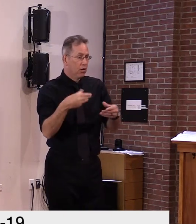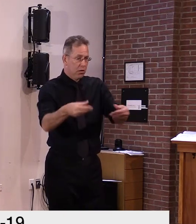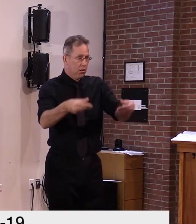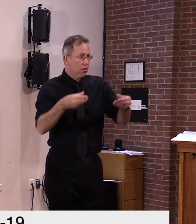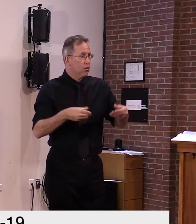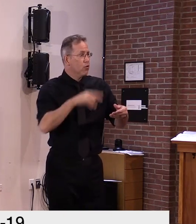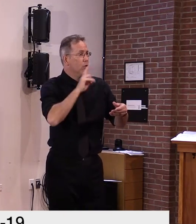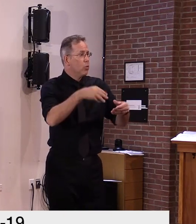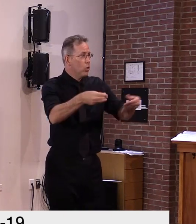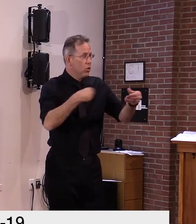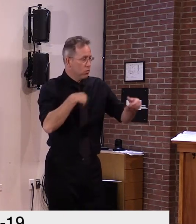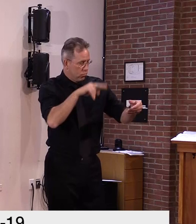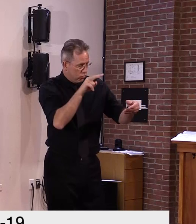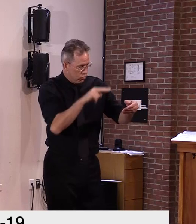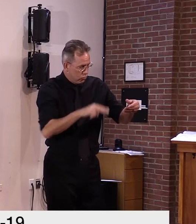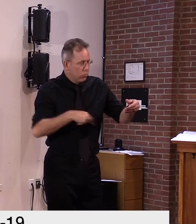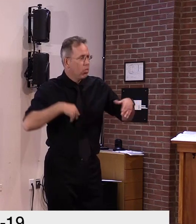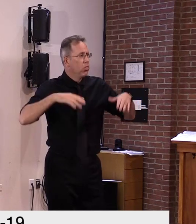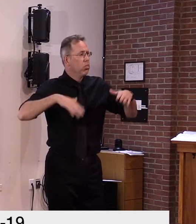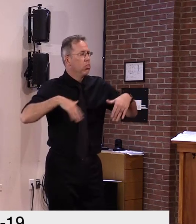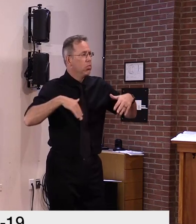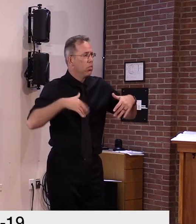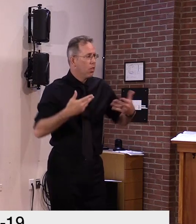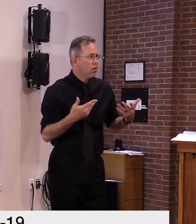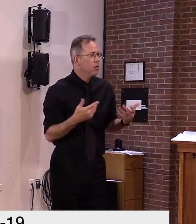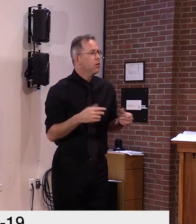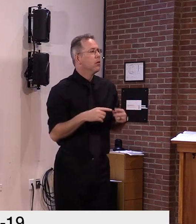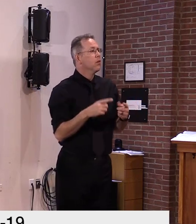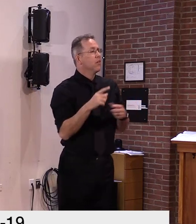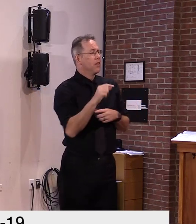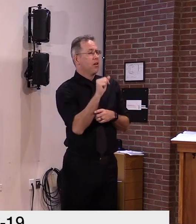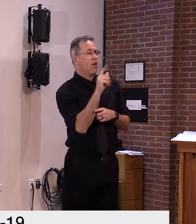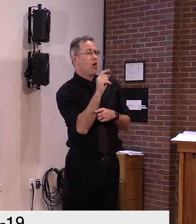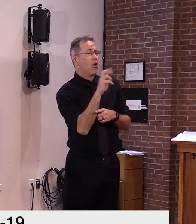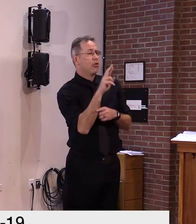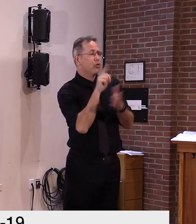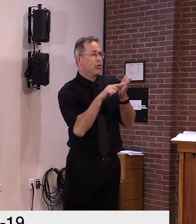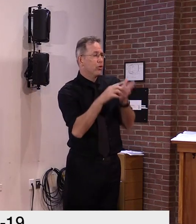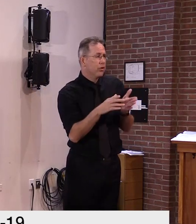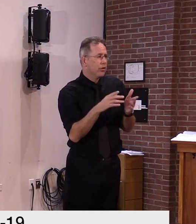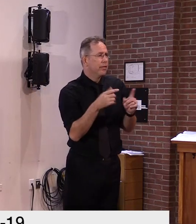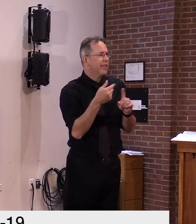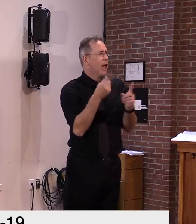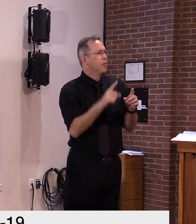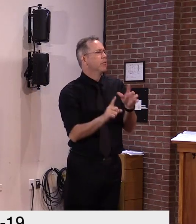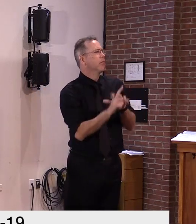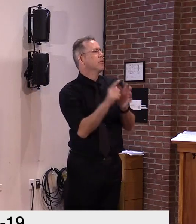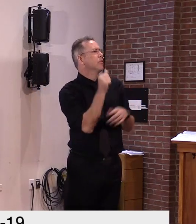and I think it actually came out yesterday morning, but I'm not sure yet when it came out.